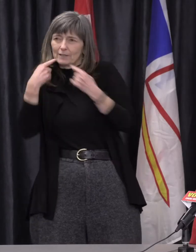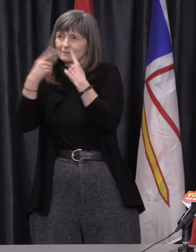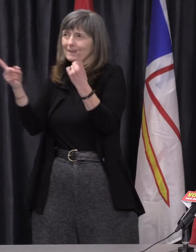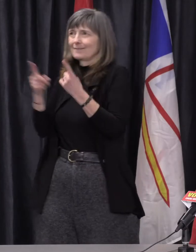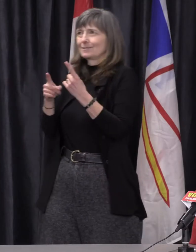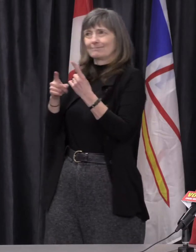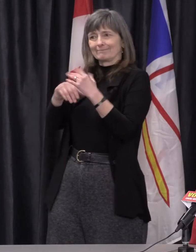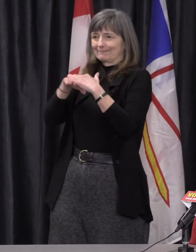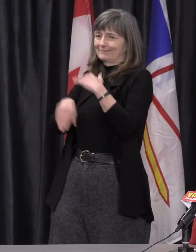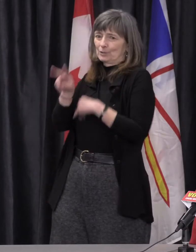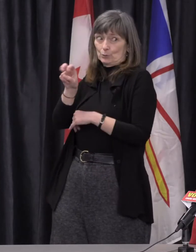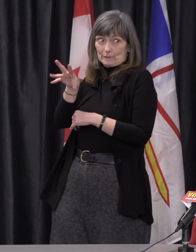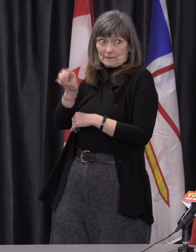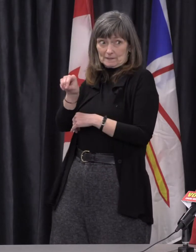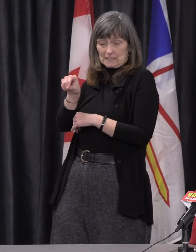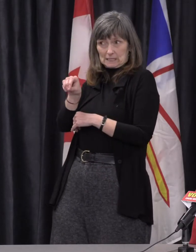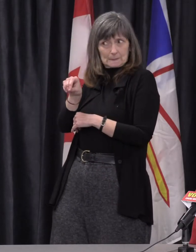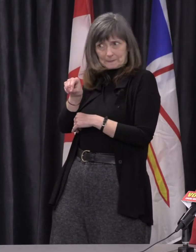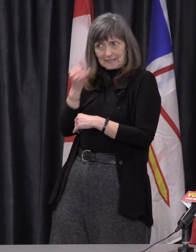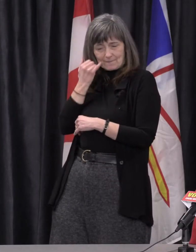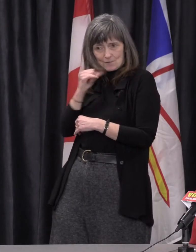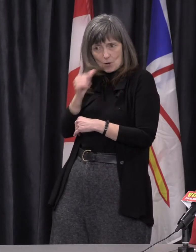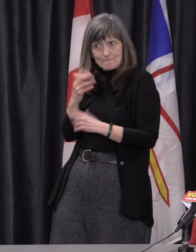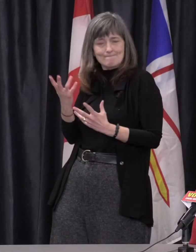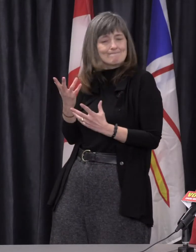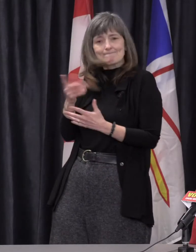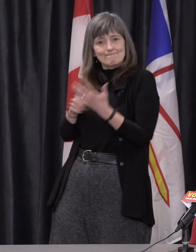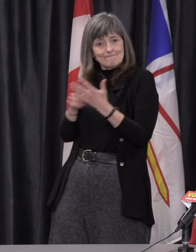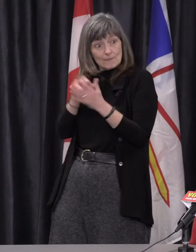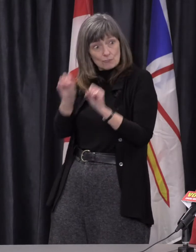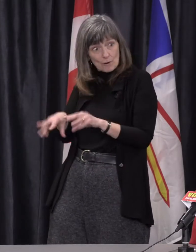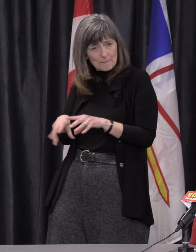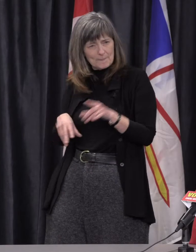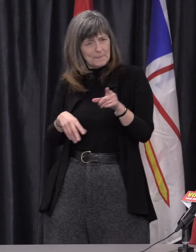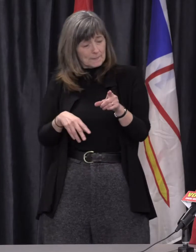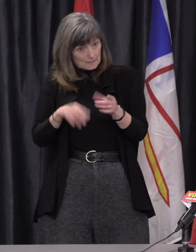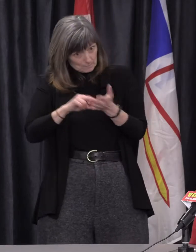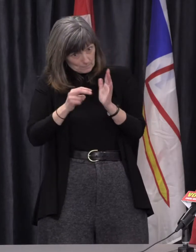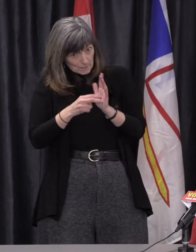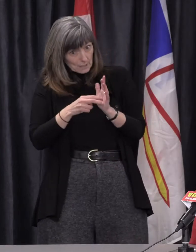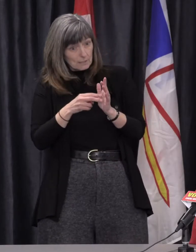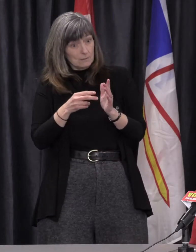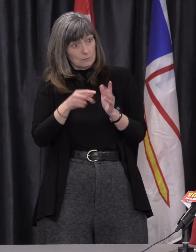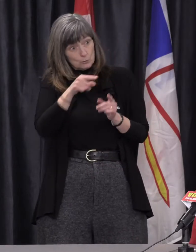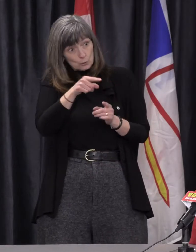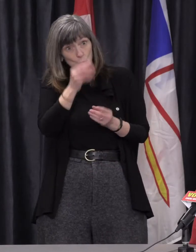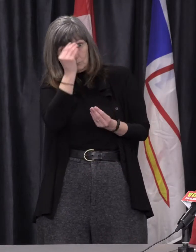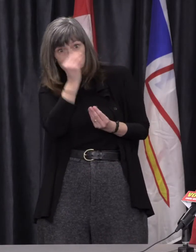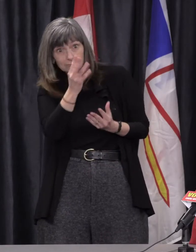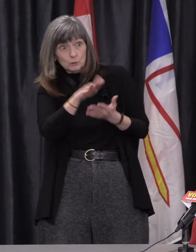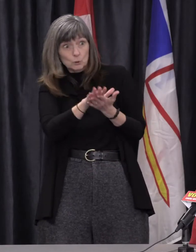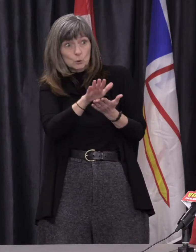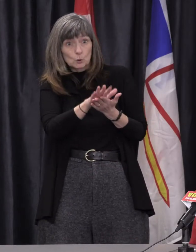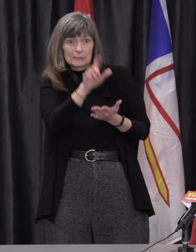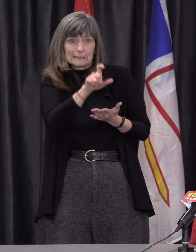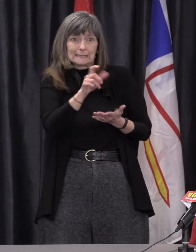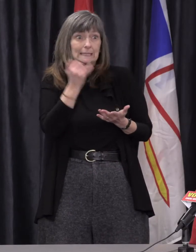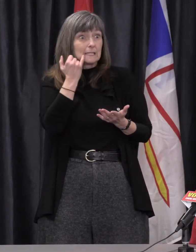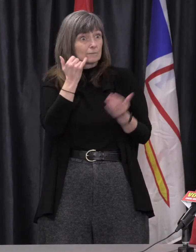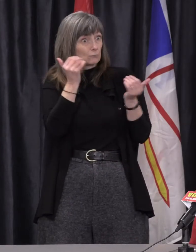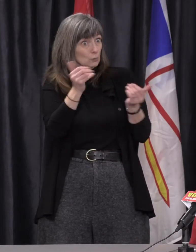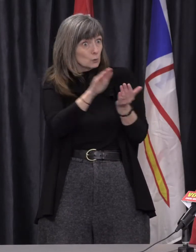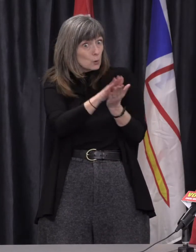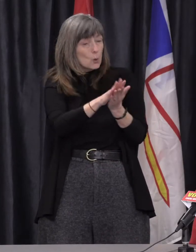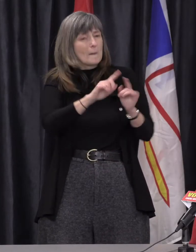of more than 250 students. Is there specific advice that you're giving to schools to be able to reduce their risk even if classes are